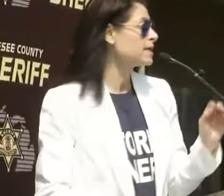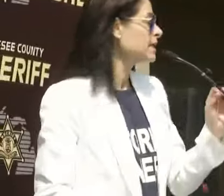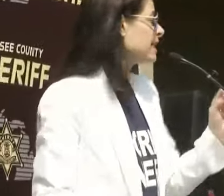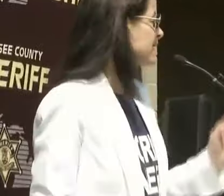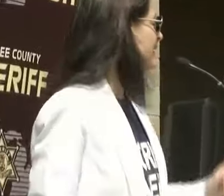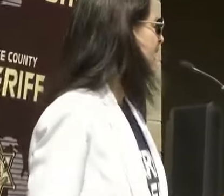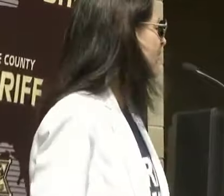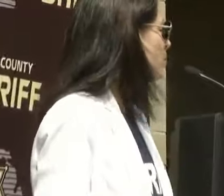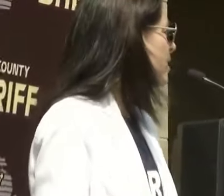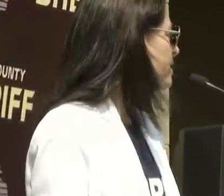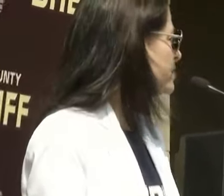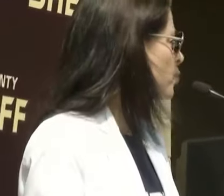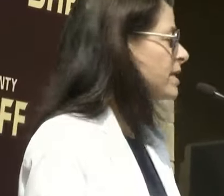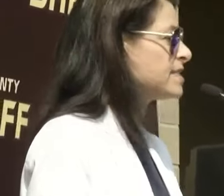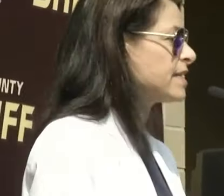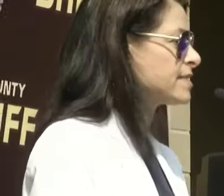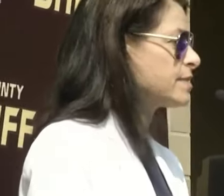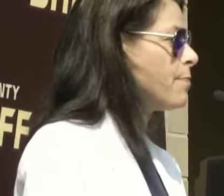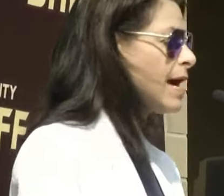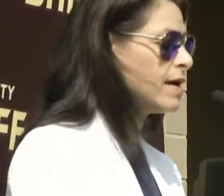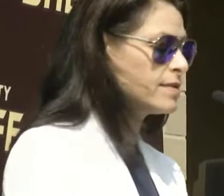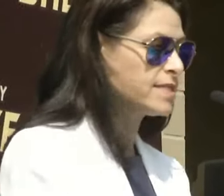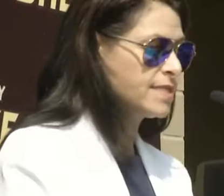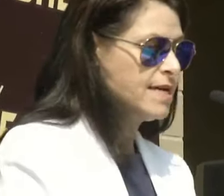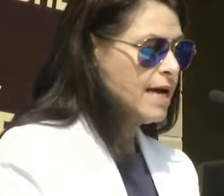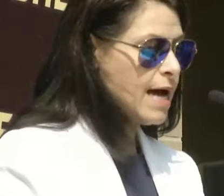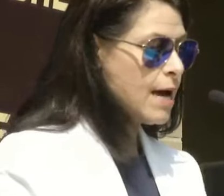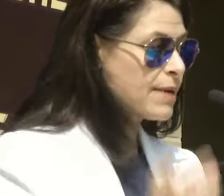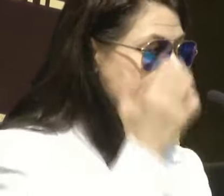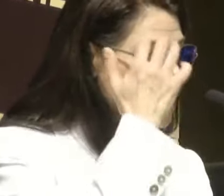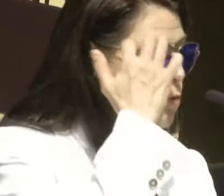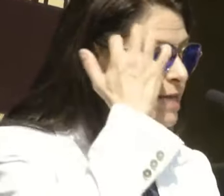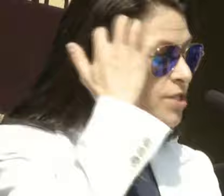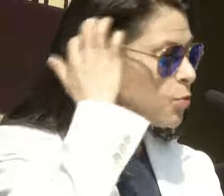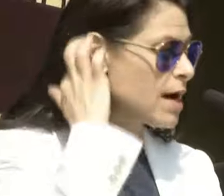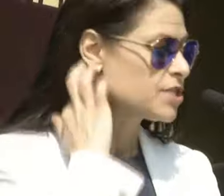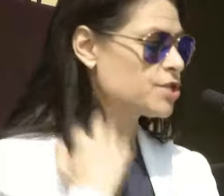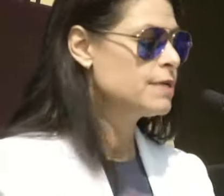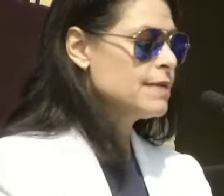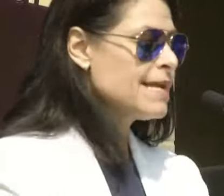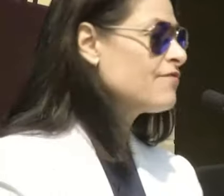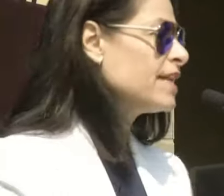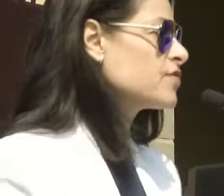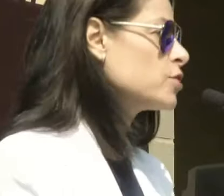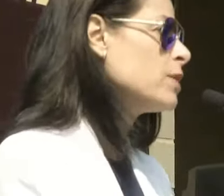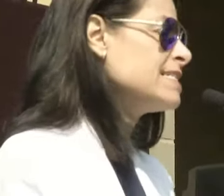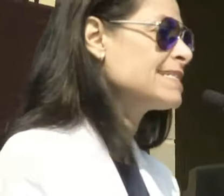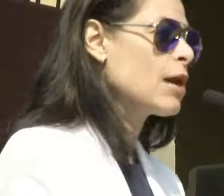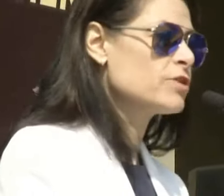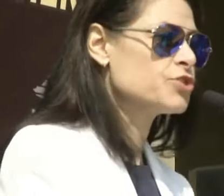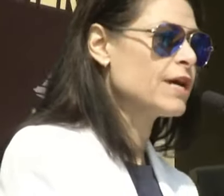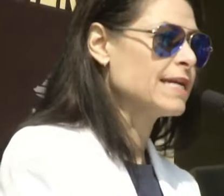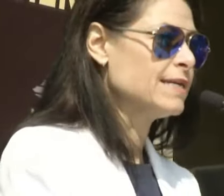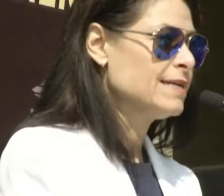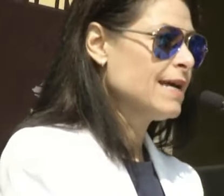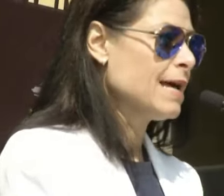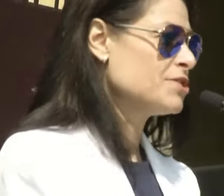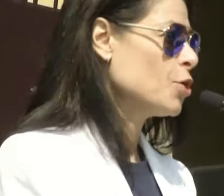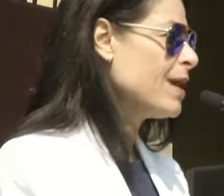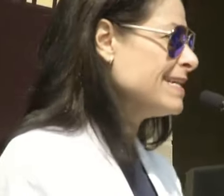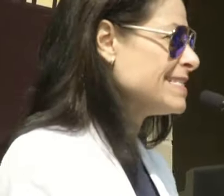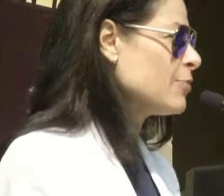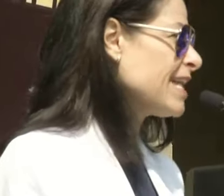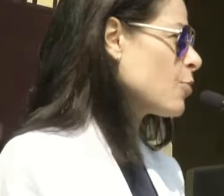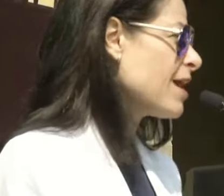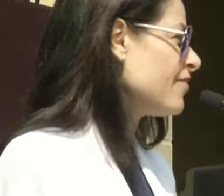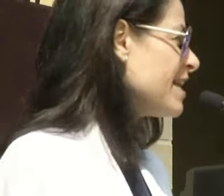Okay, admittedly, I cannot run 26 miles, but I did once watch Netflix for 26 hours straight. I'm